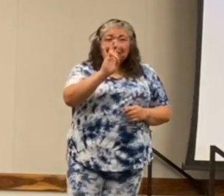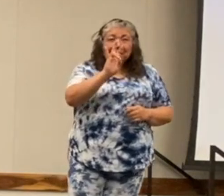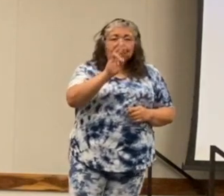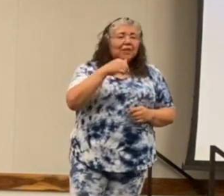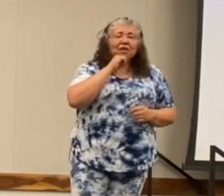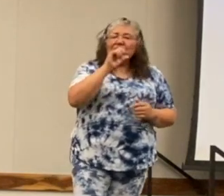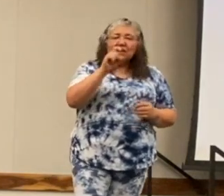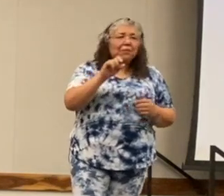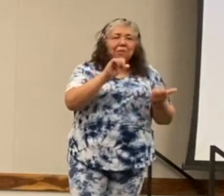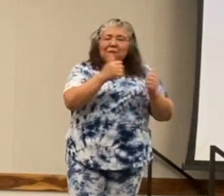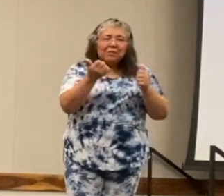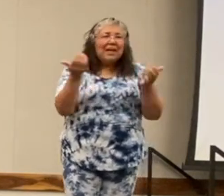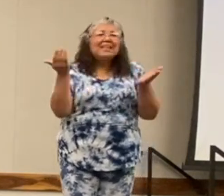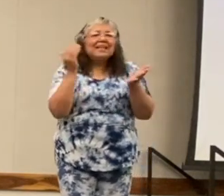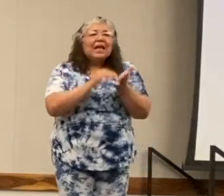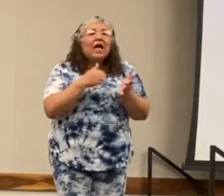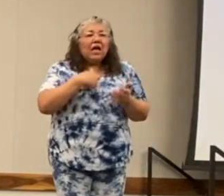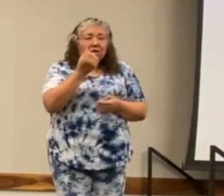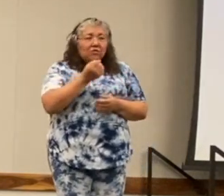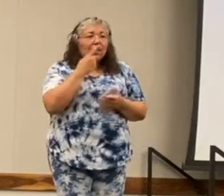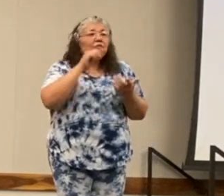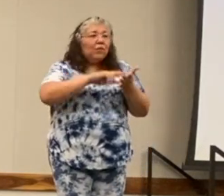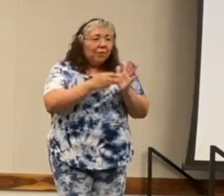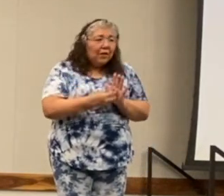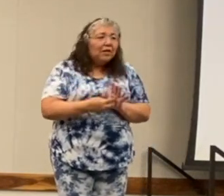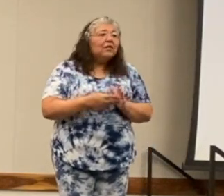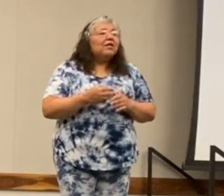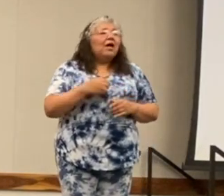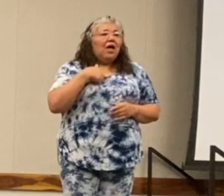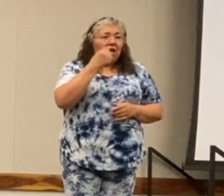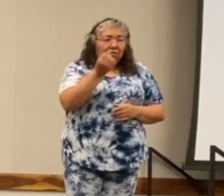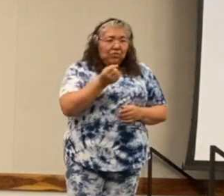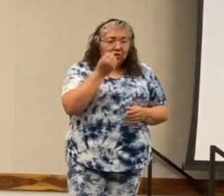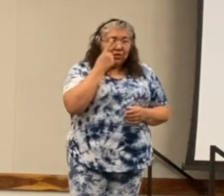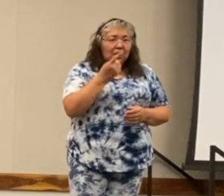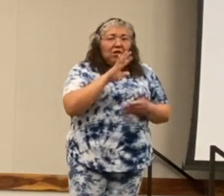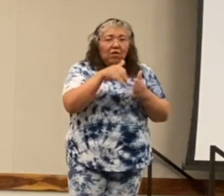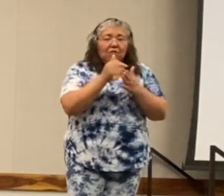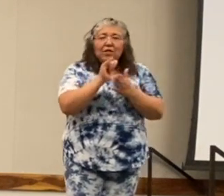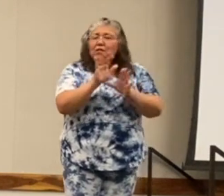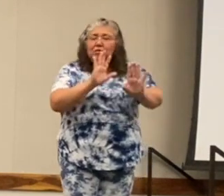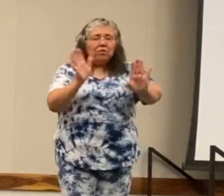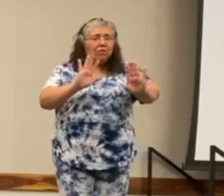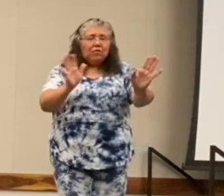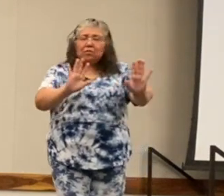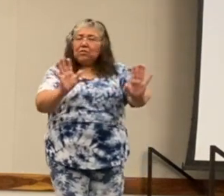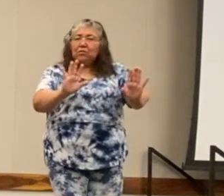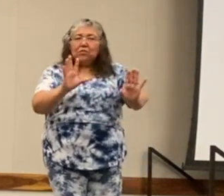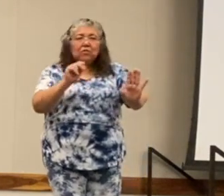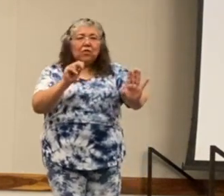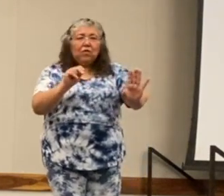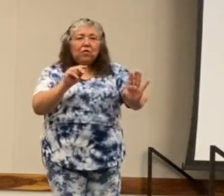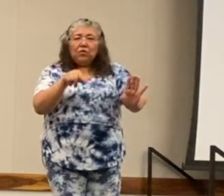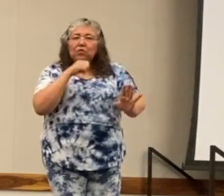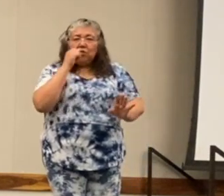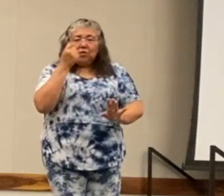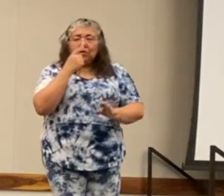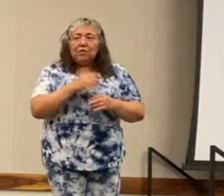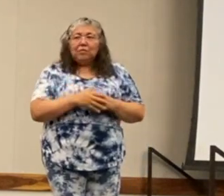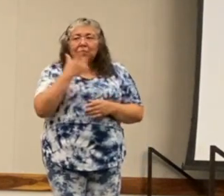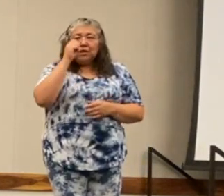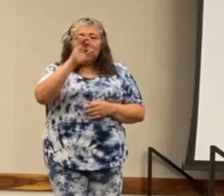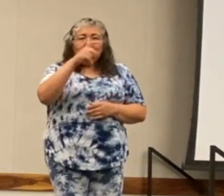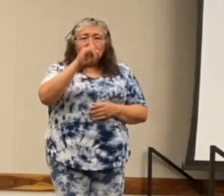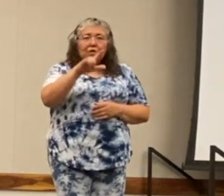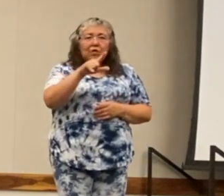I don't need to be baptized again. I understand what it all means. I understand all that stuff. He says, no, you don't understand. You see, because in April